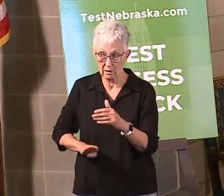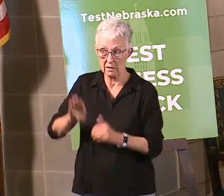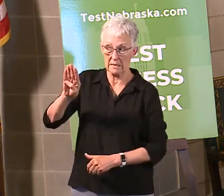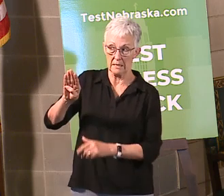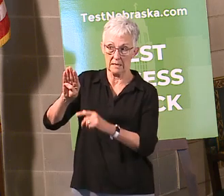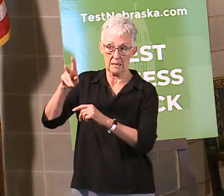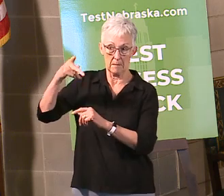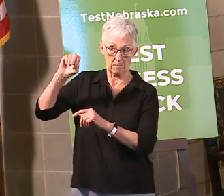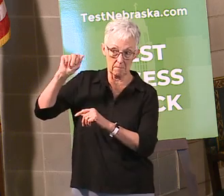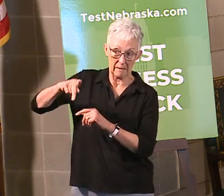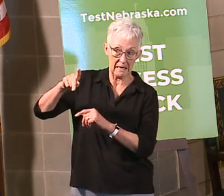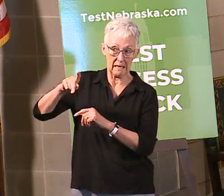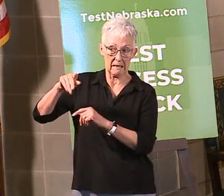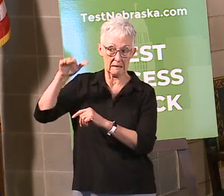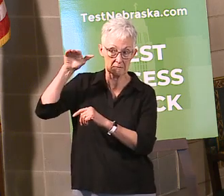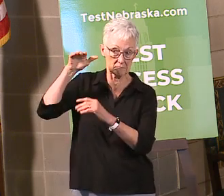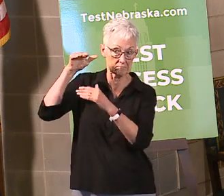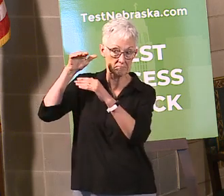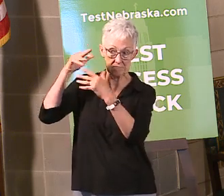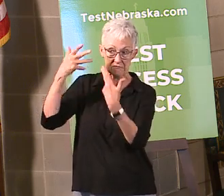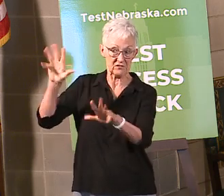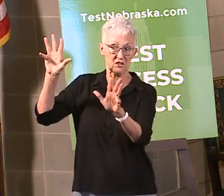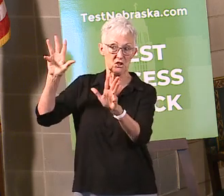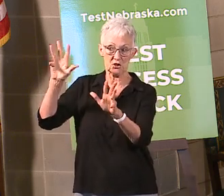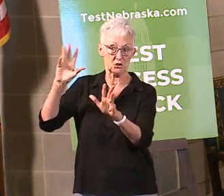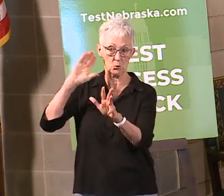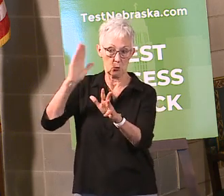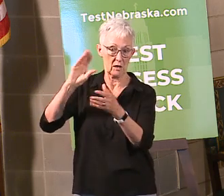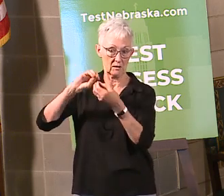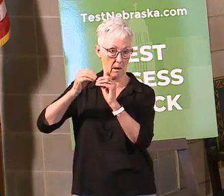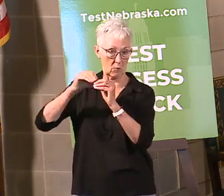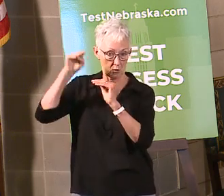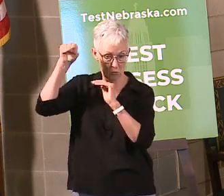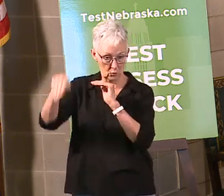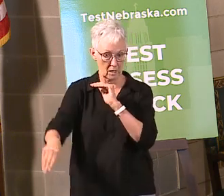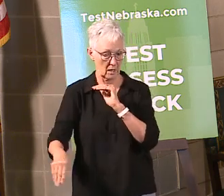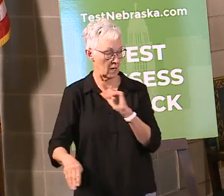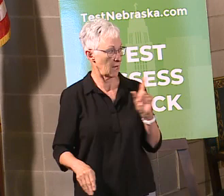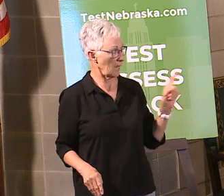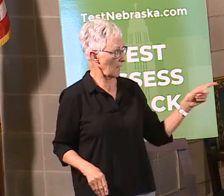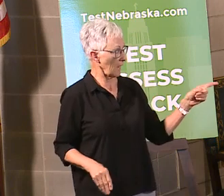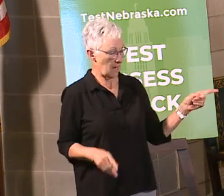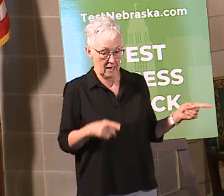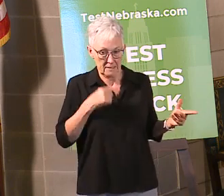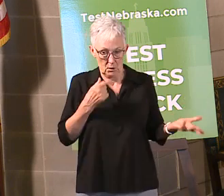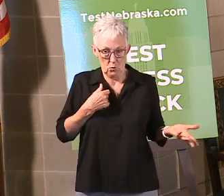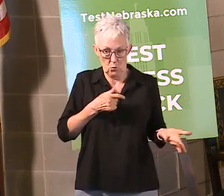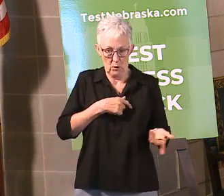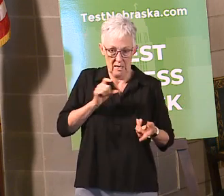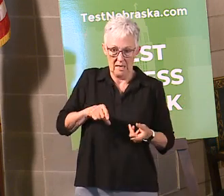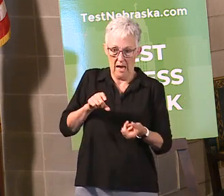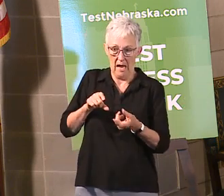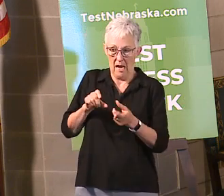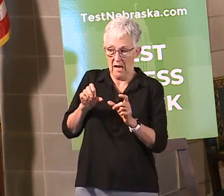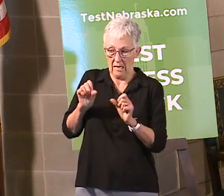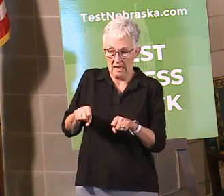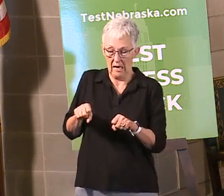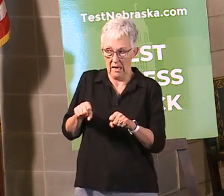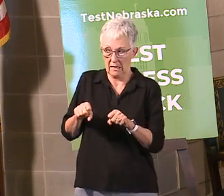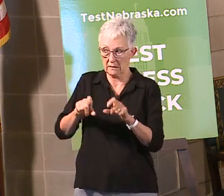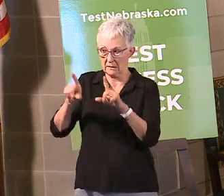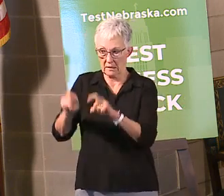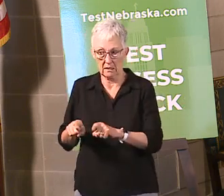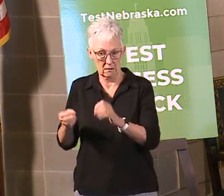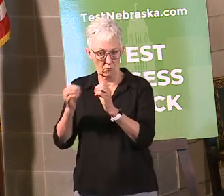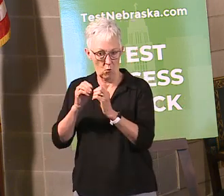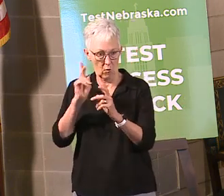cases. And again, we can change the number of cases we get by how much testing we're doing. If we do more testing, we're gonna find more people, and so you're gonna have more test